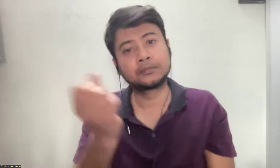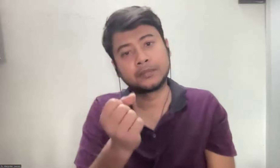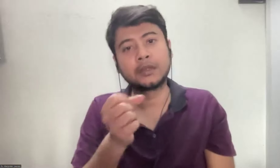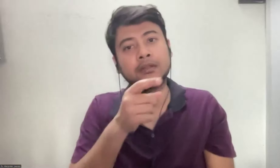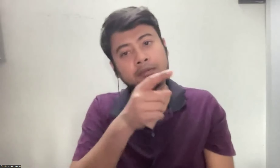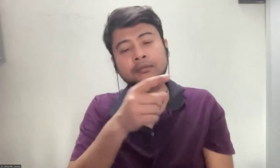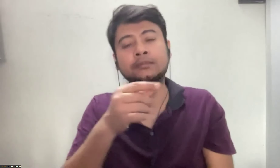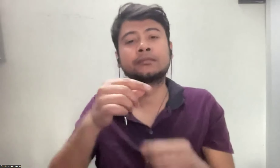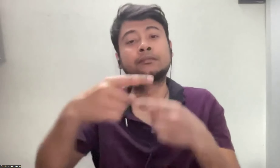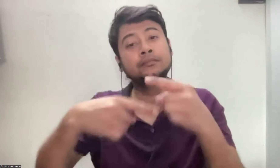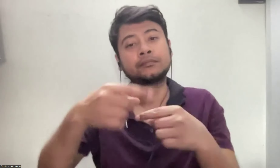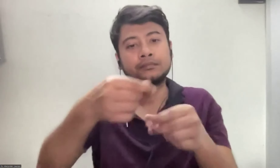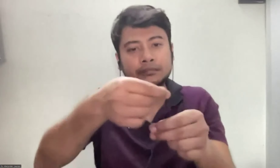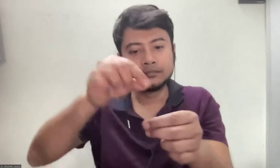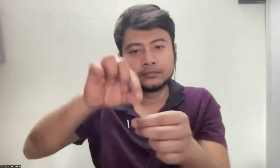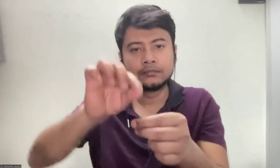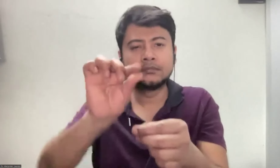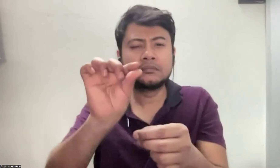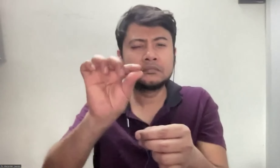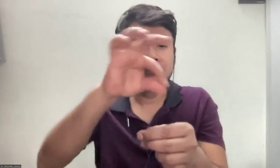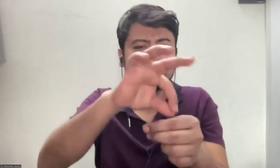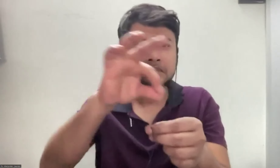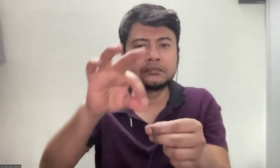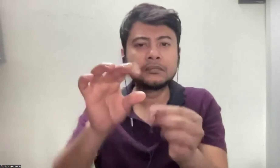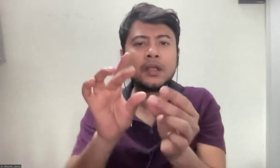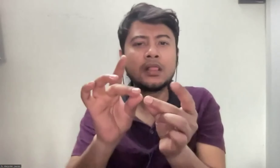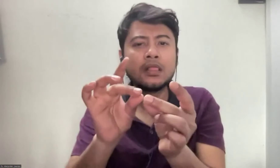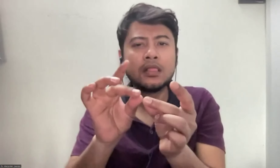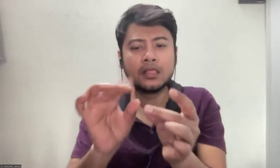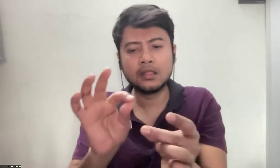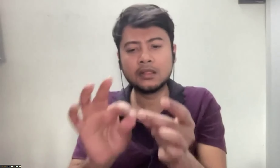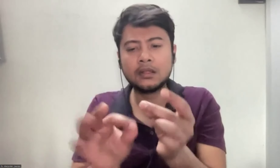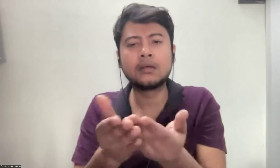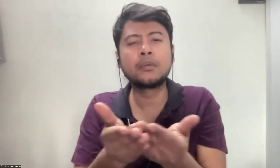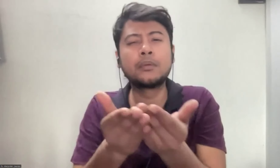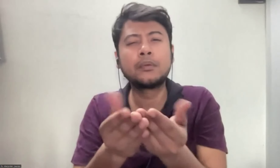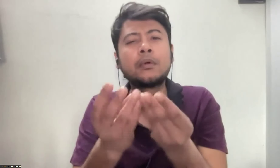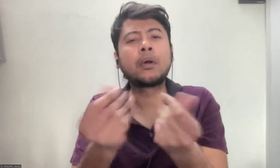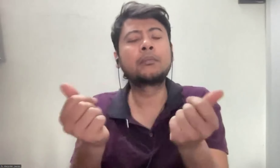small box. But those who can afford, very good. You can nicely put it.